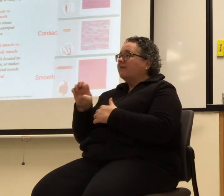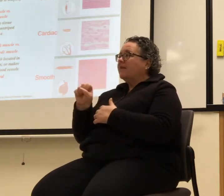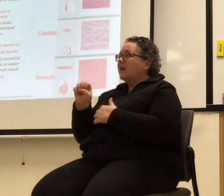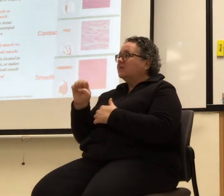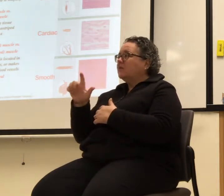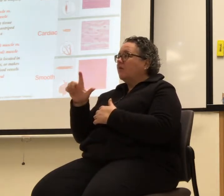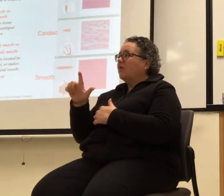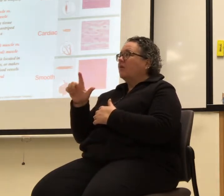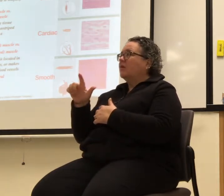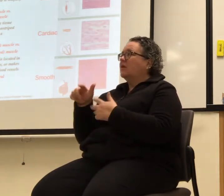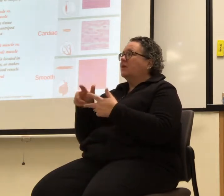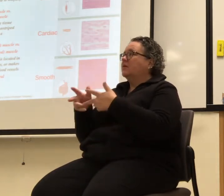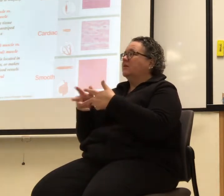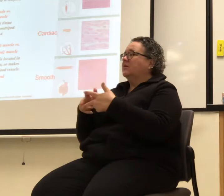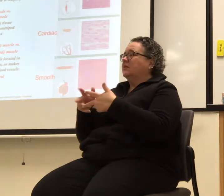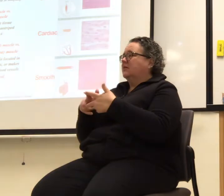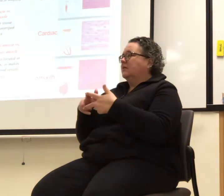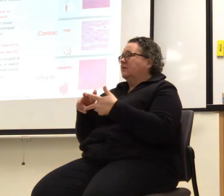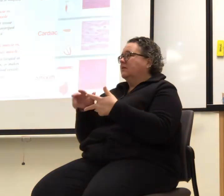automatic, involuntary.